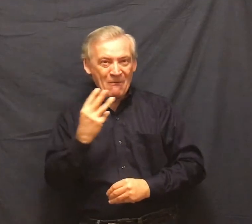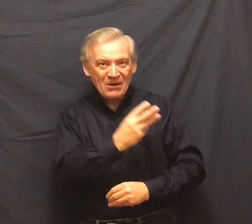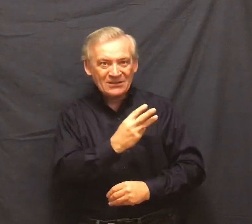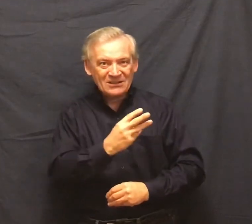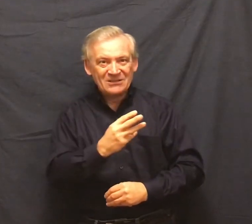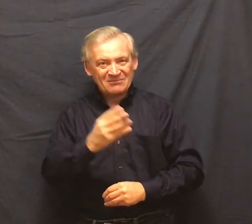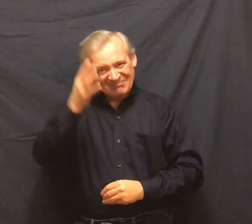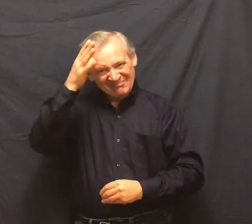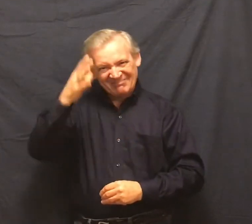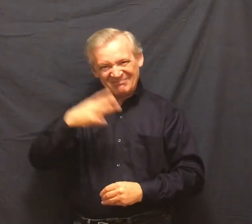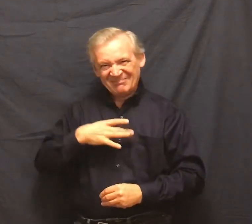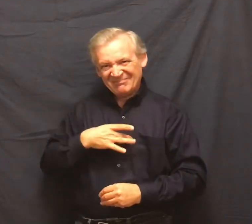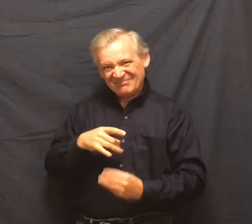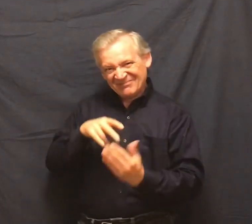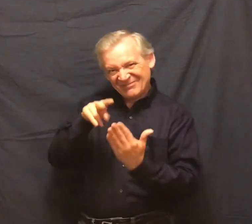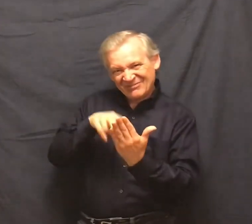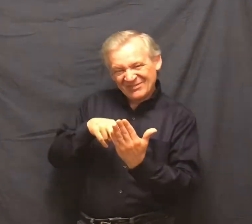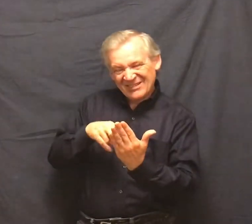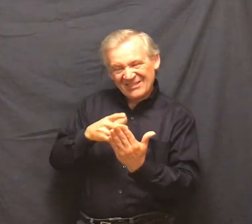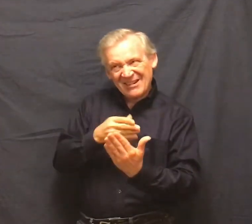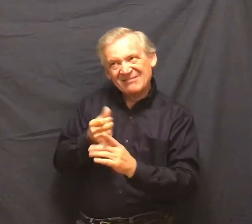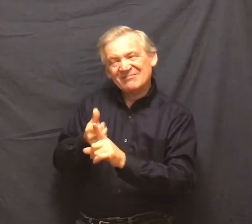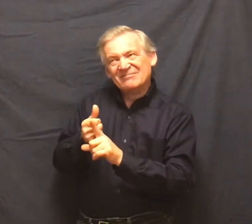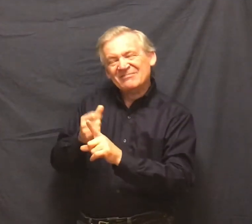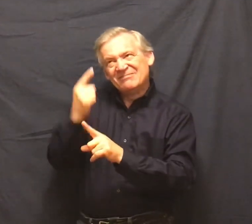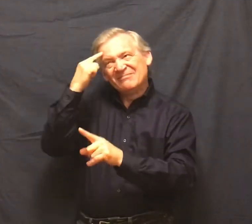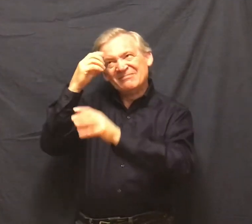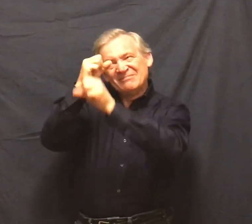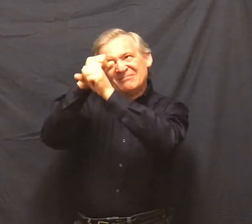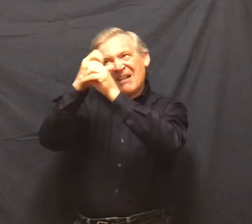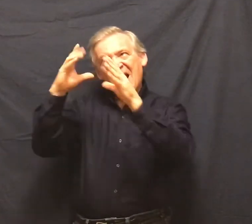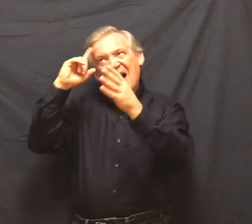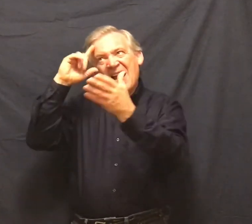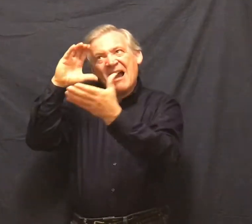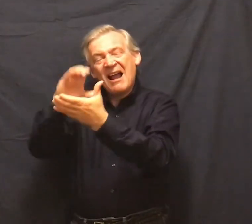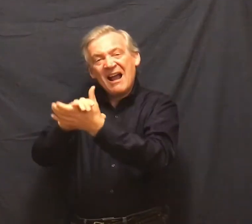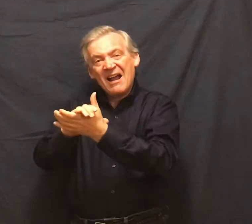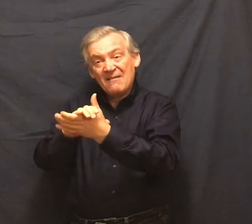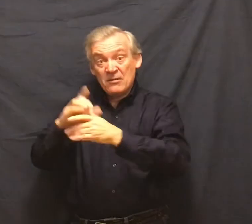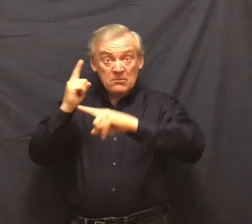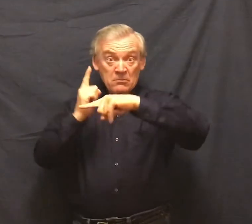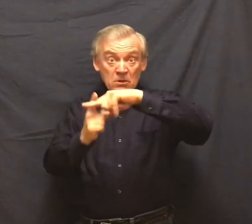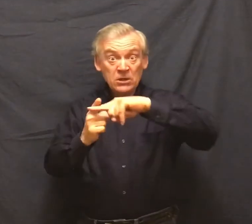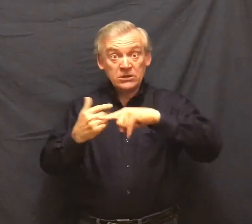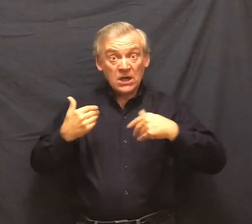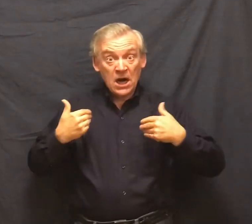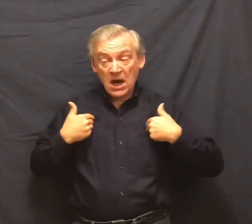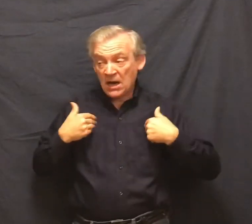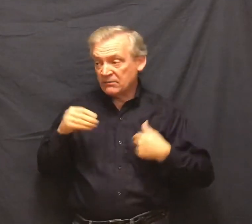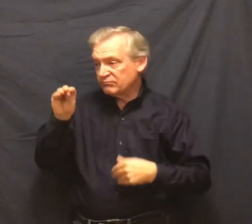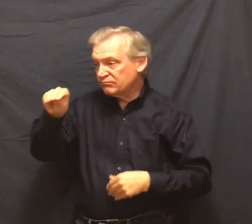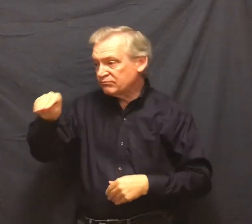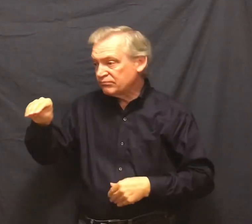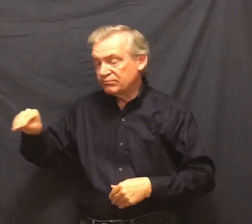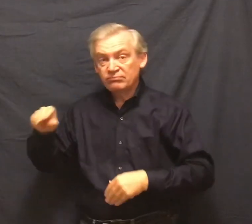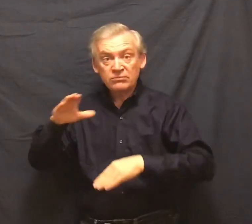And there were medicines on the shelves, and little vials, combs, and from nails on the box sides a